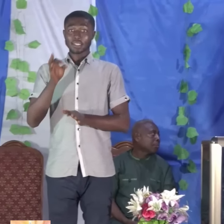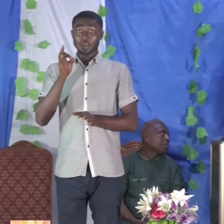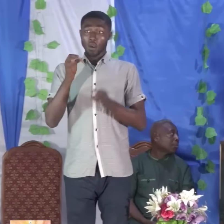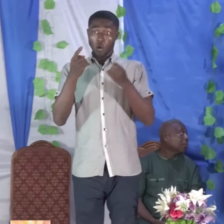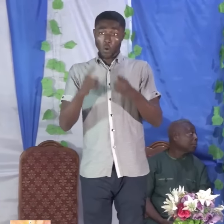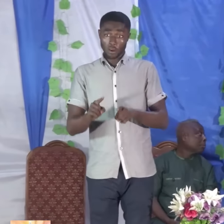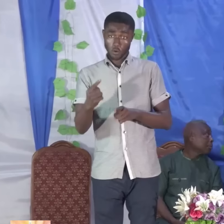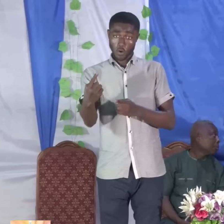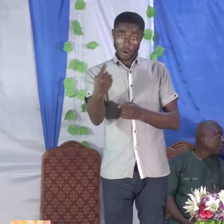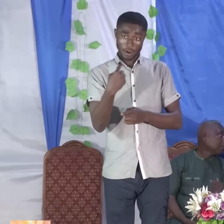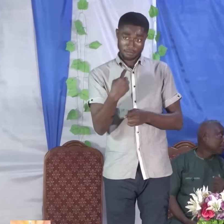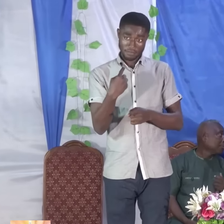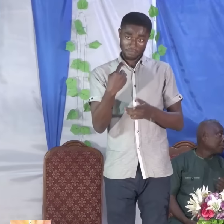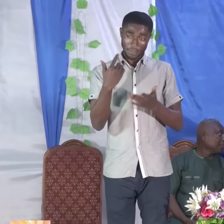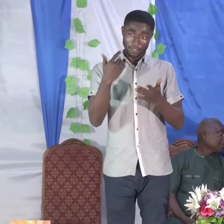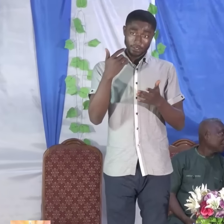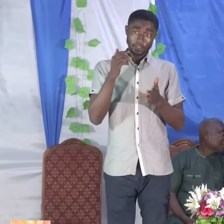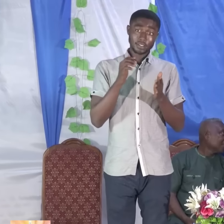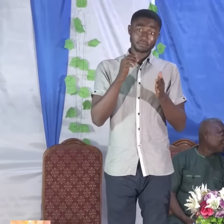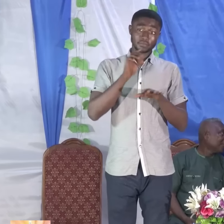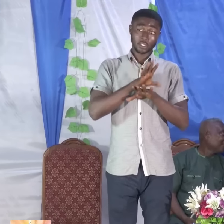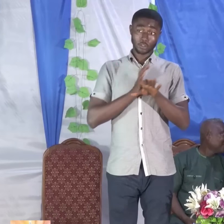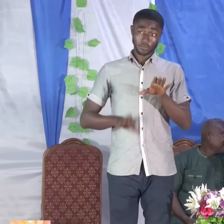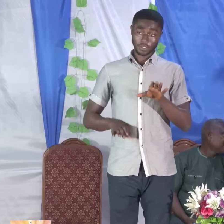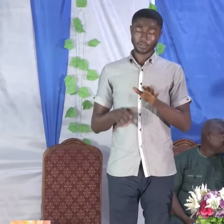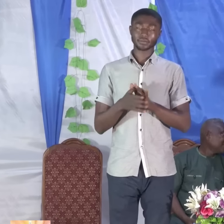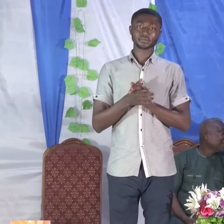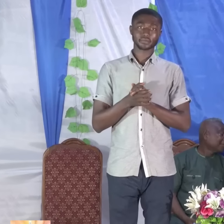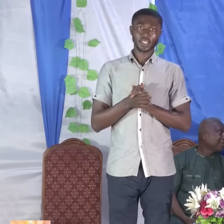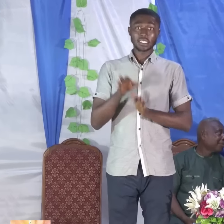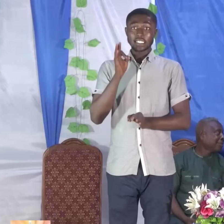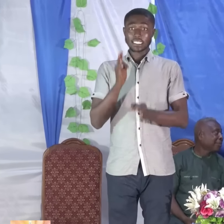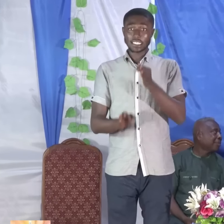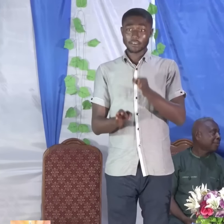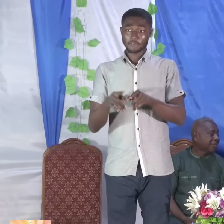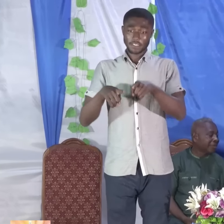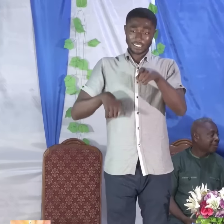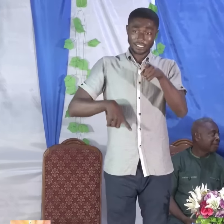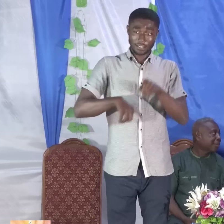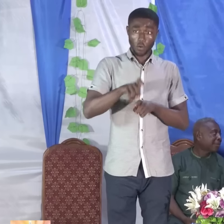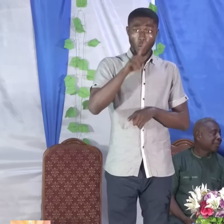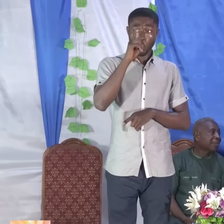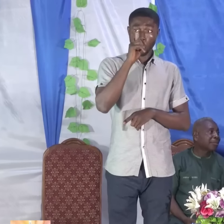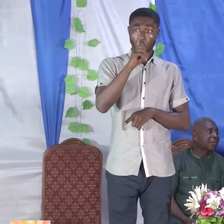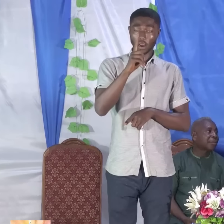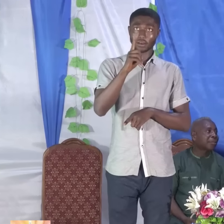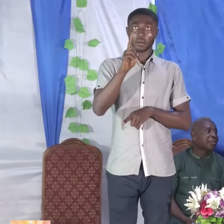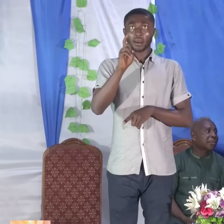asamba ko a ada di pefe ni se sir, your discipleship a nipa 100 our Church of Christ